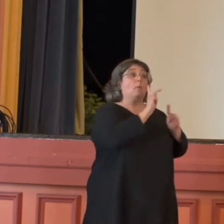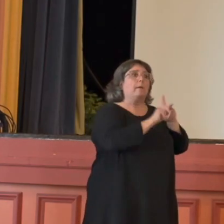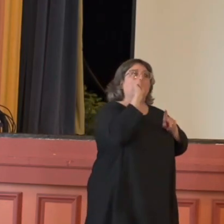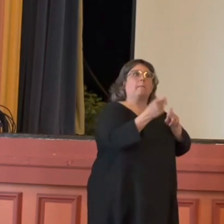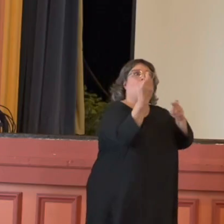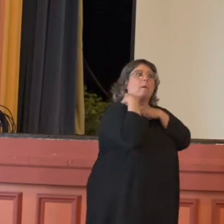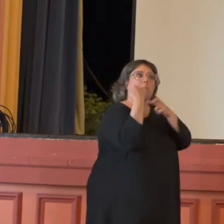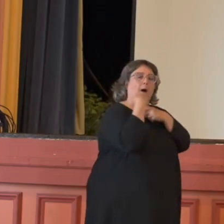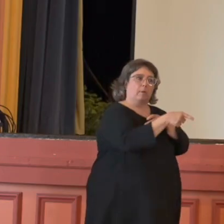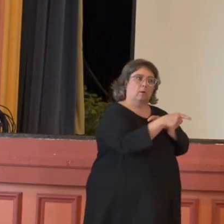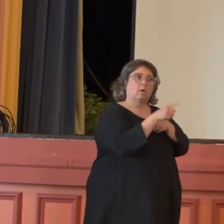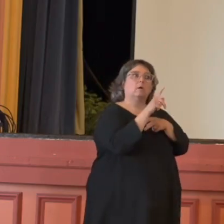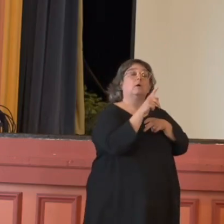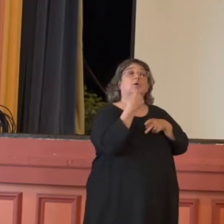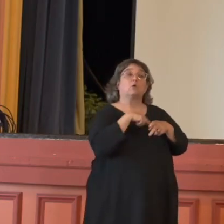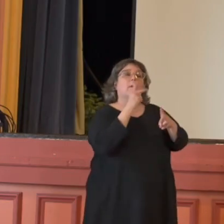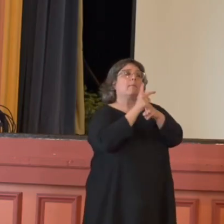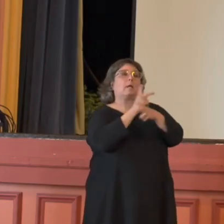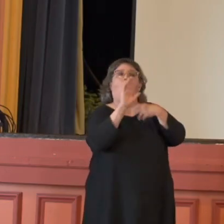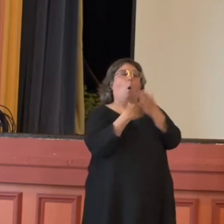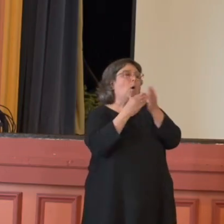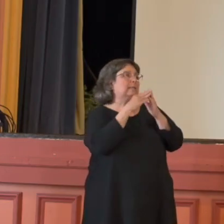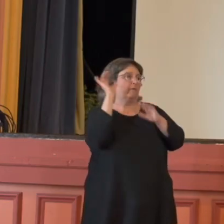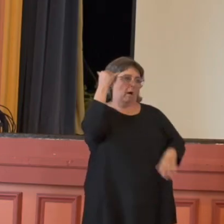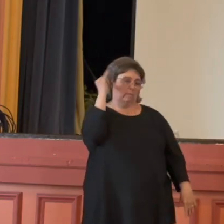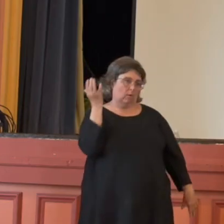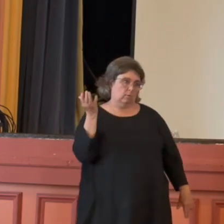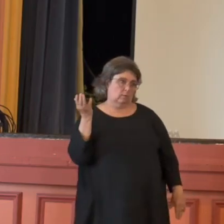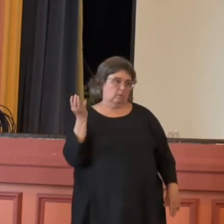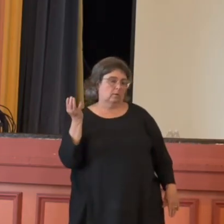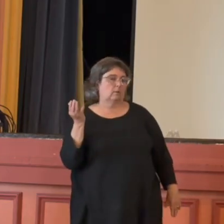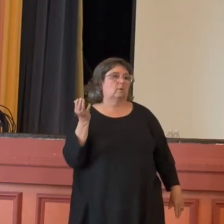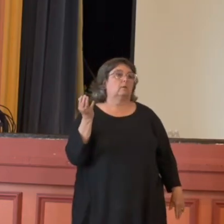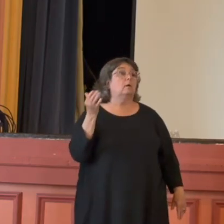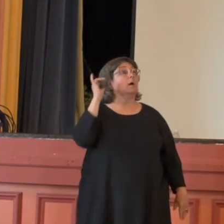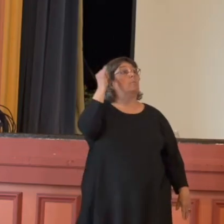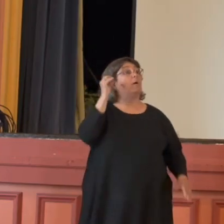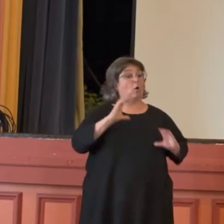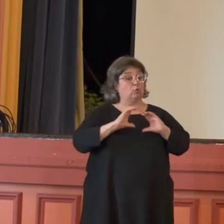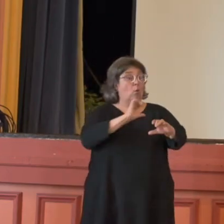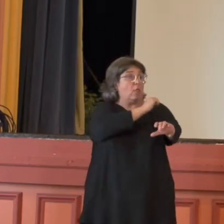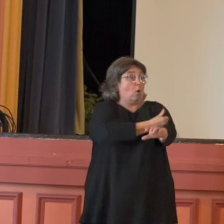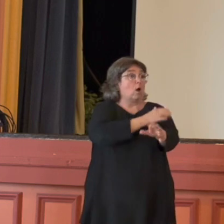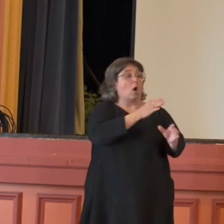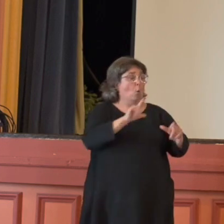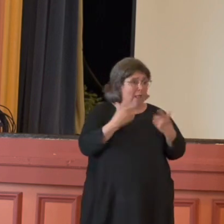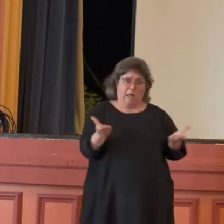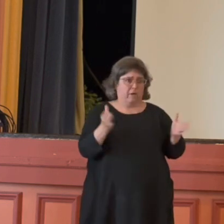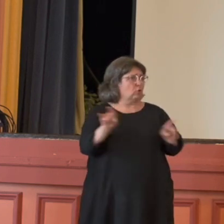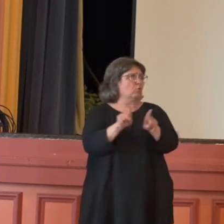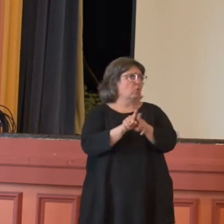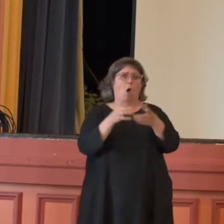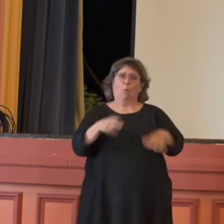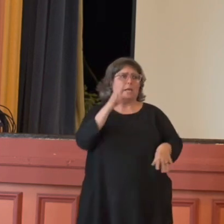so that we're protecting the whole city of Buffalo, because Buffalo Sewer Authority, we're your neighbors too. We